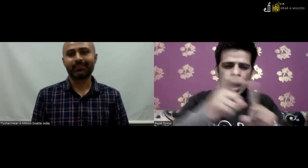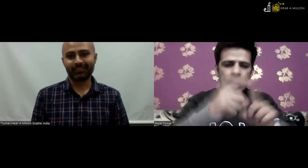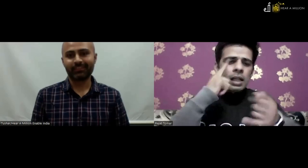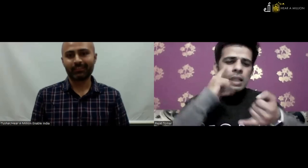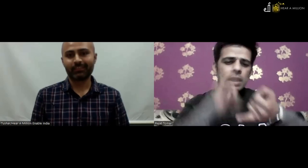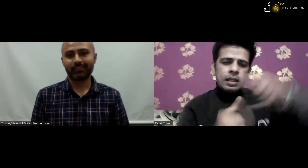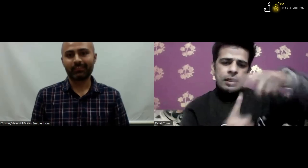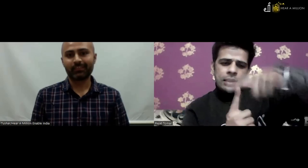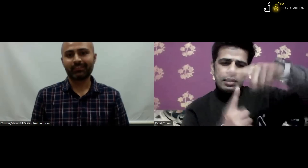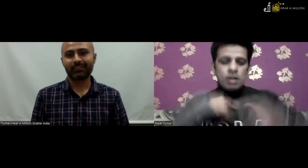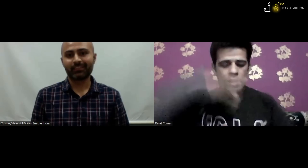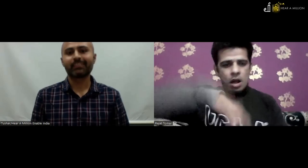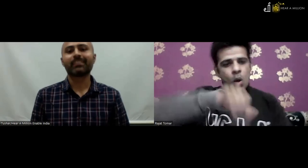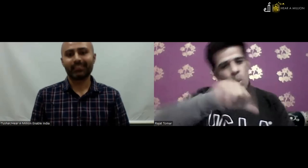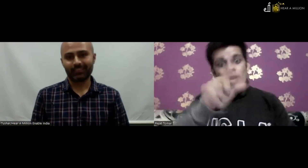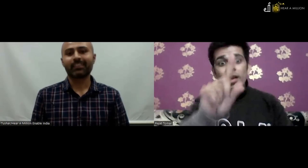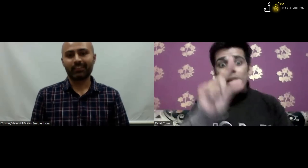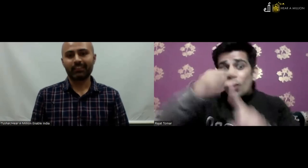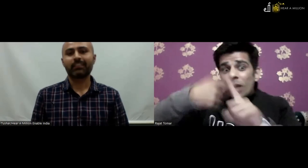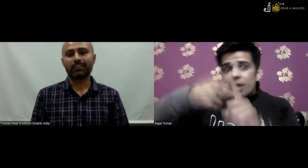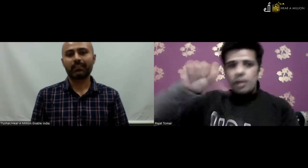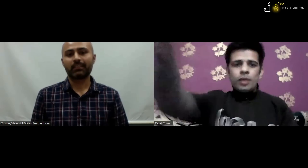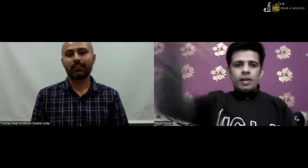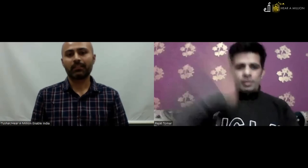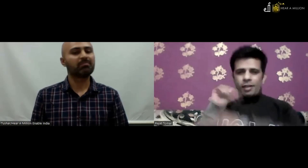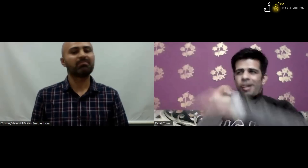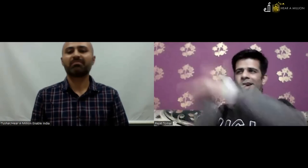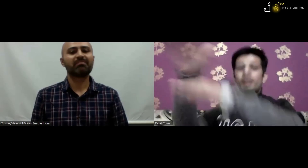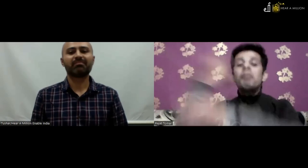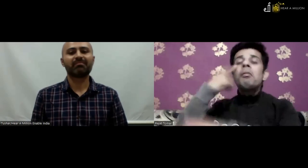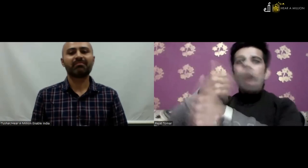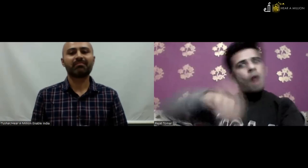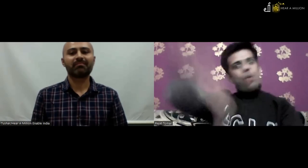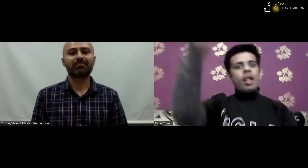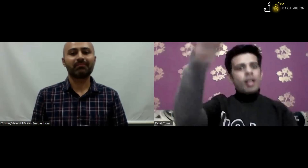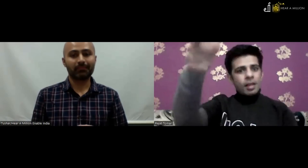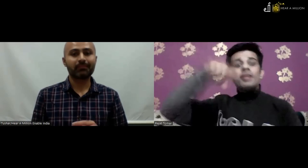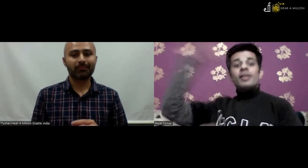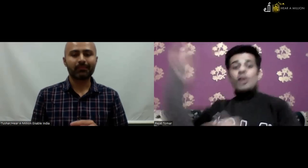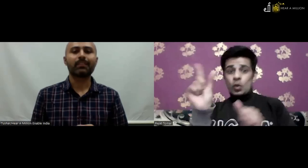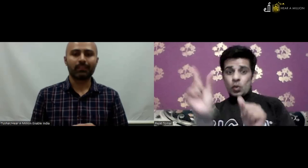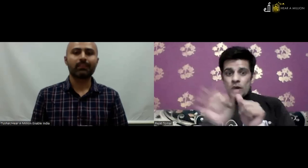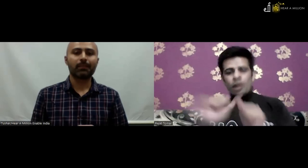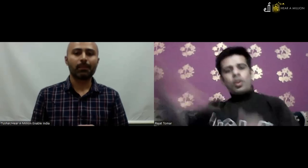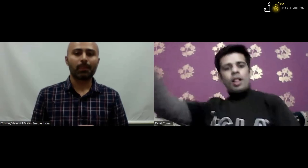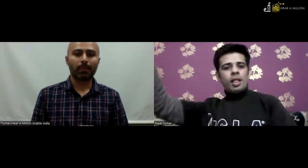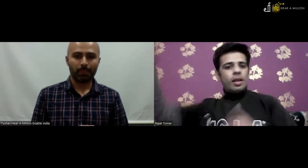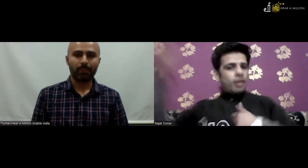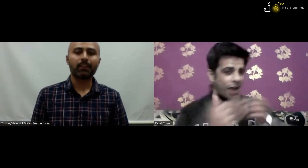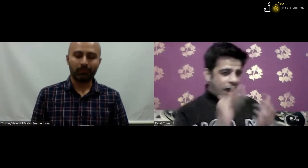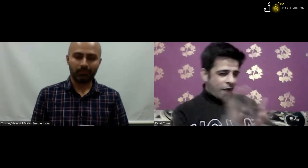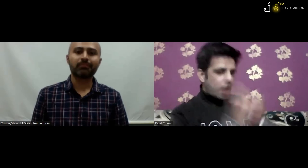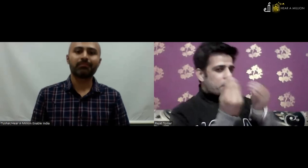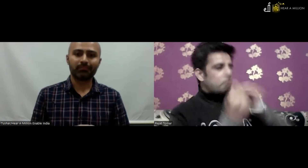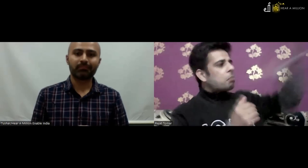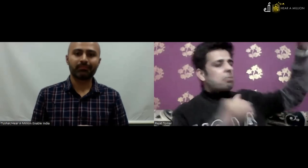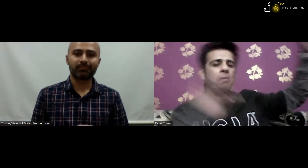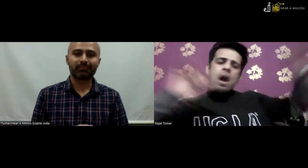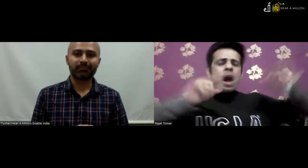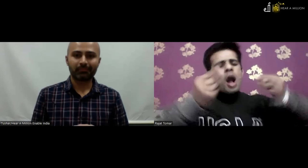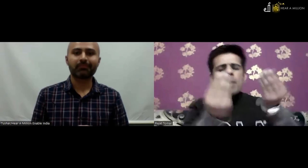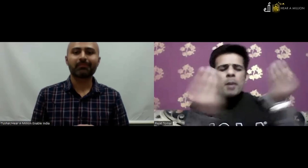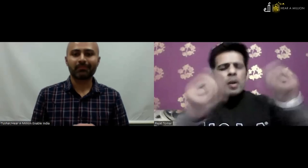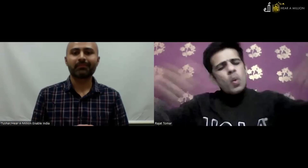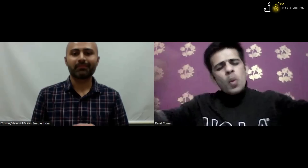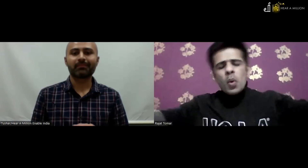area, I got it, but not in my district. But in the other district, also people got it in